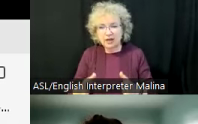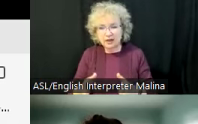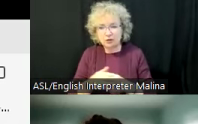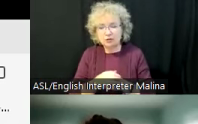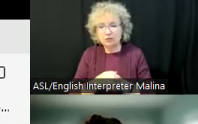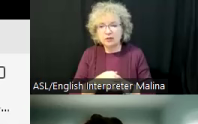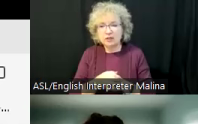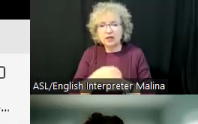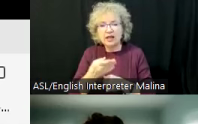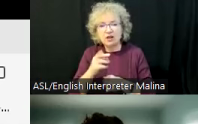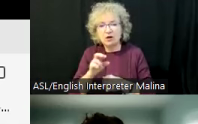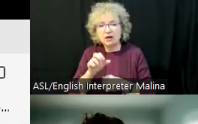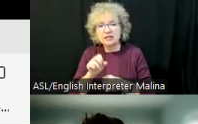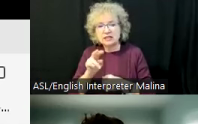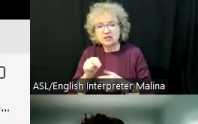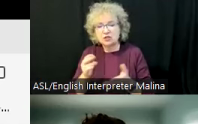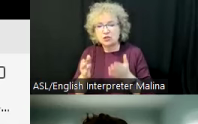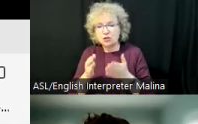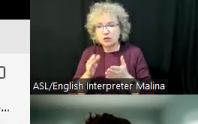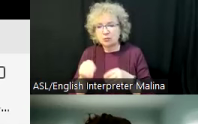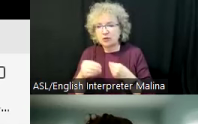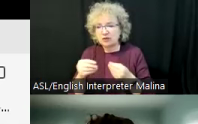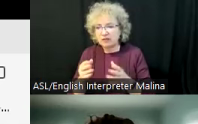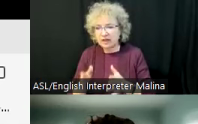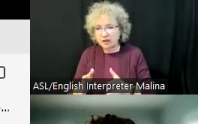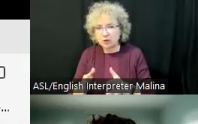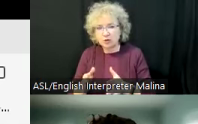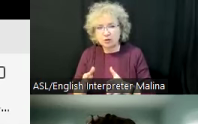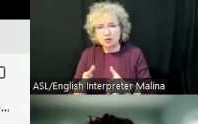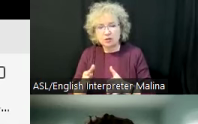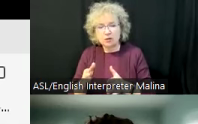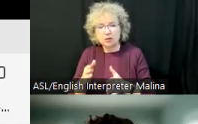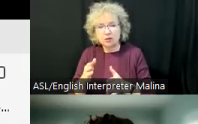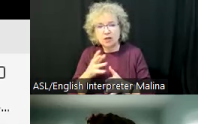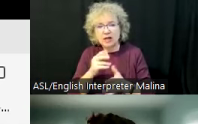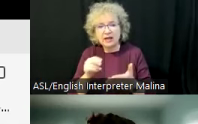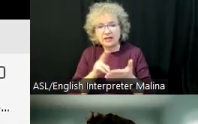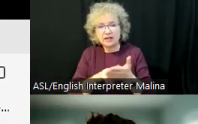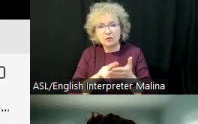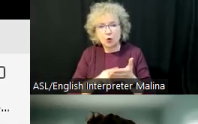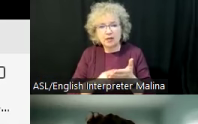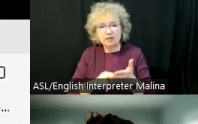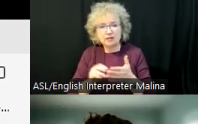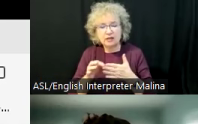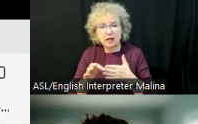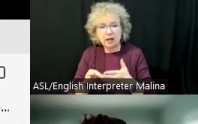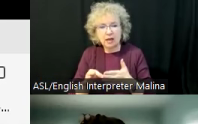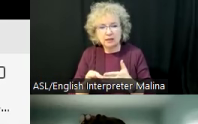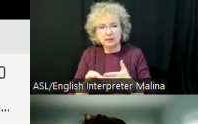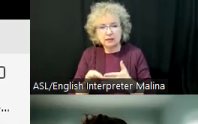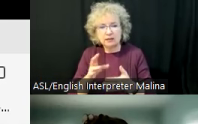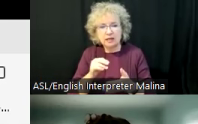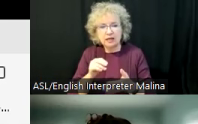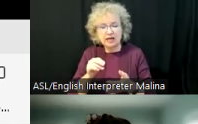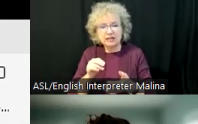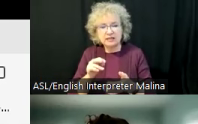HRSN service provider web page and the enrollment guide and the standalone